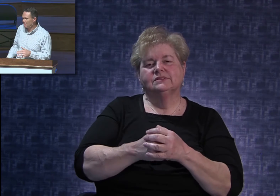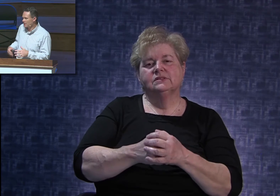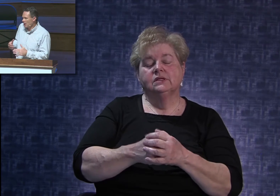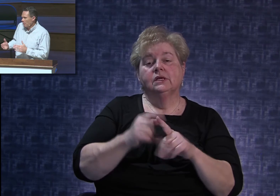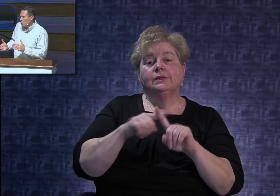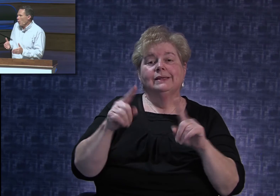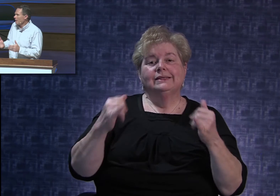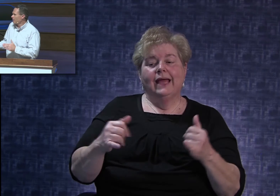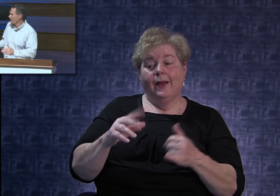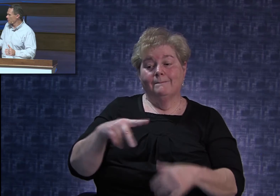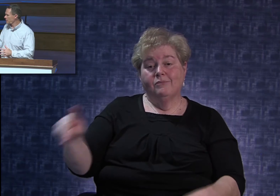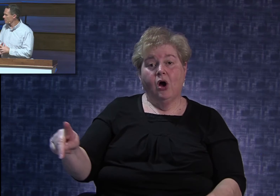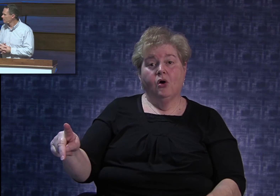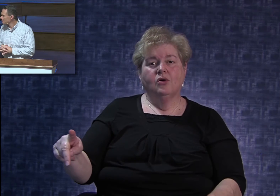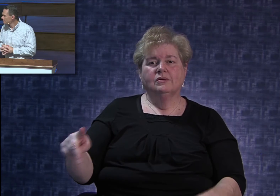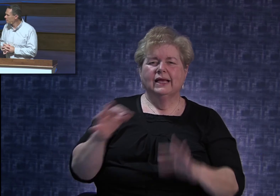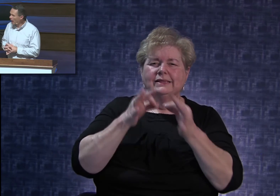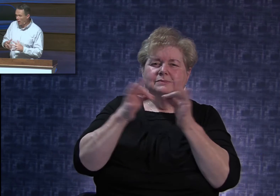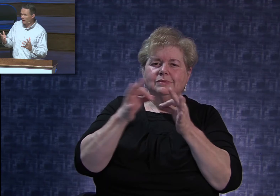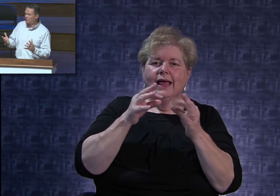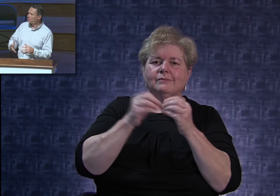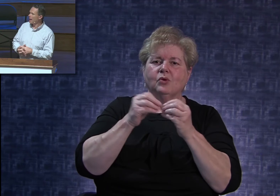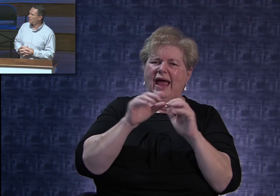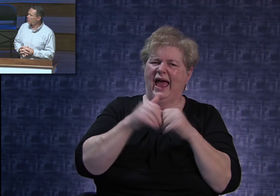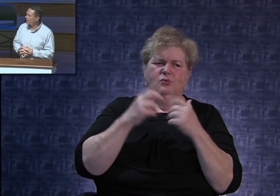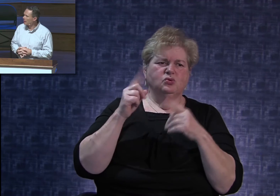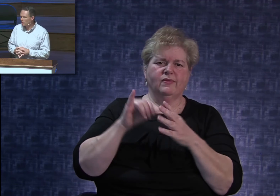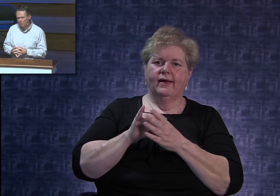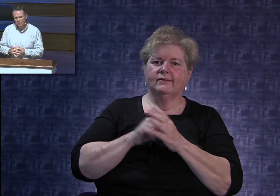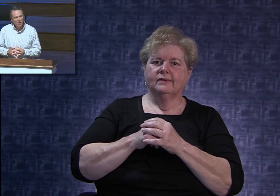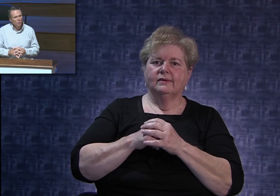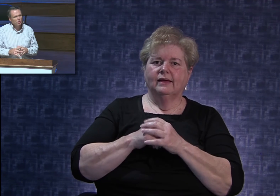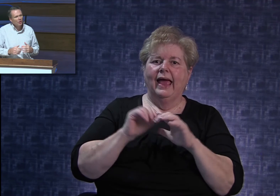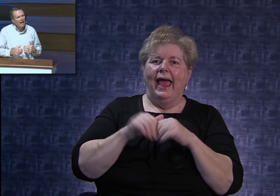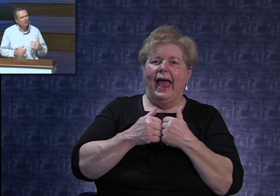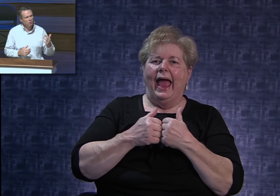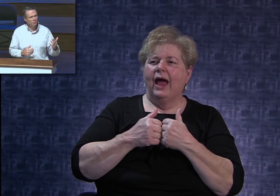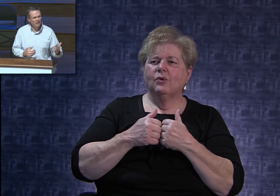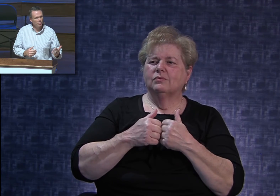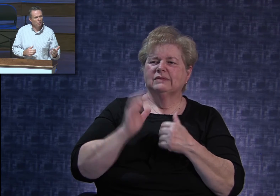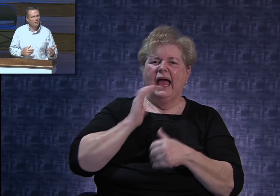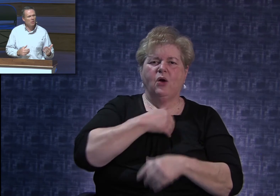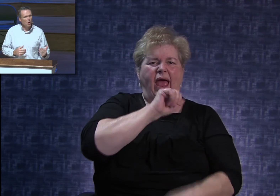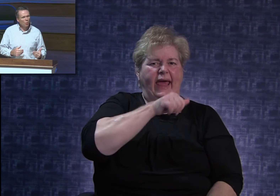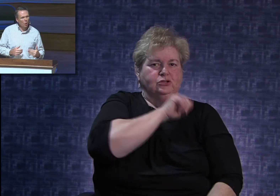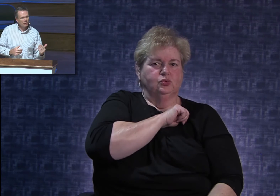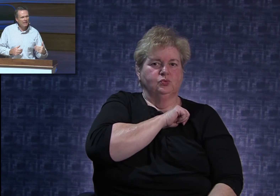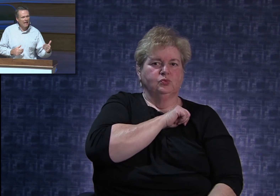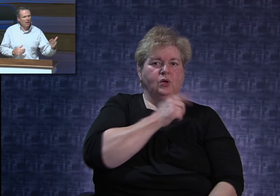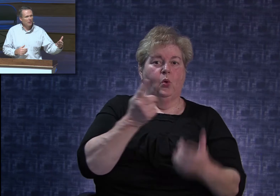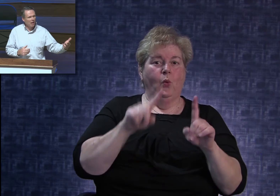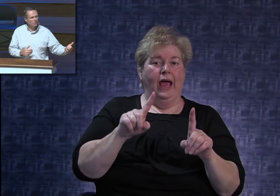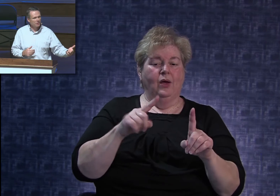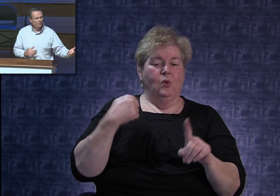now gives us a couple qualifiers. How do we do that? Okay, what should our attitude be when we are